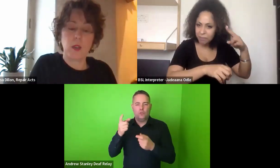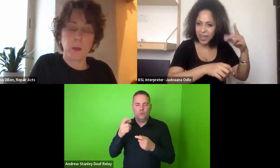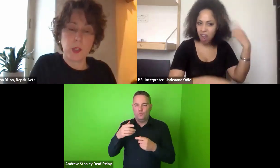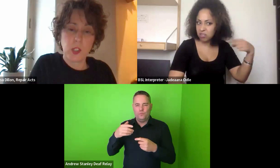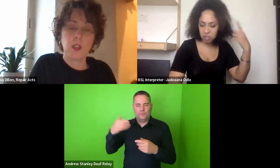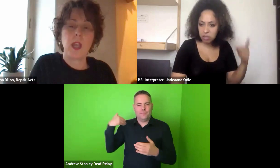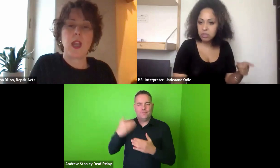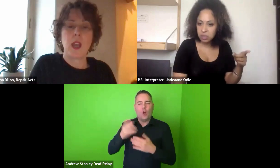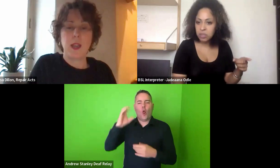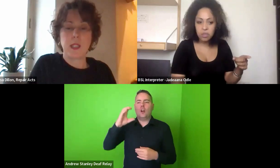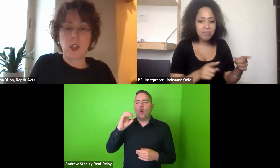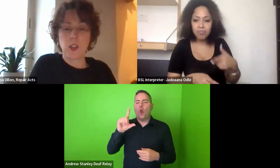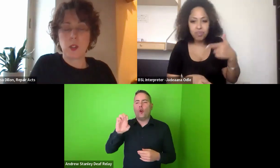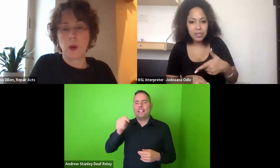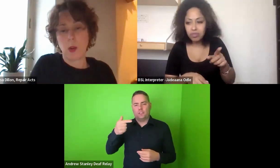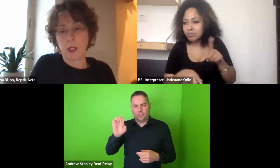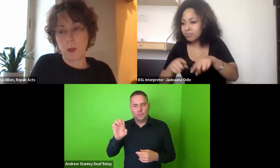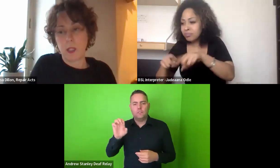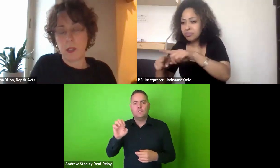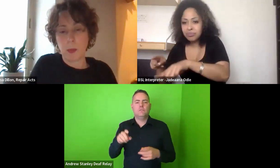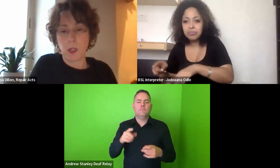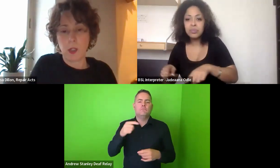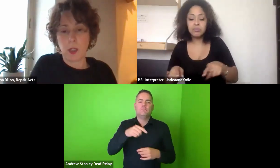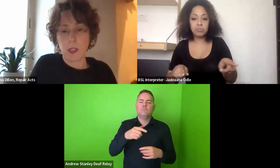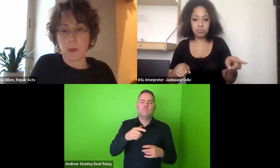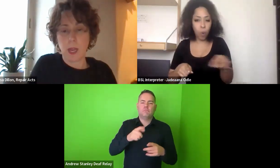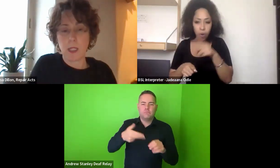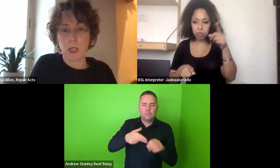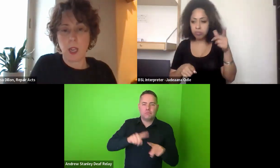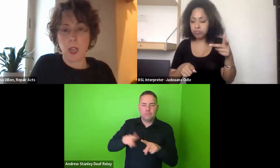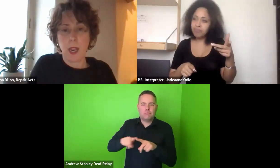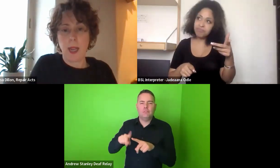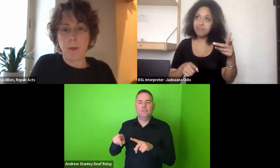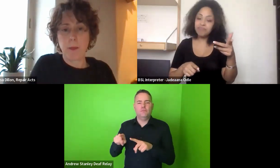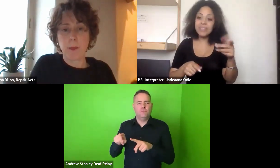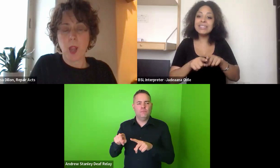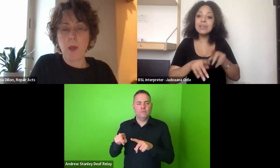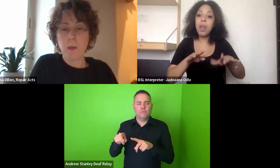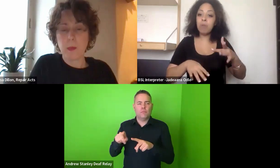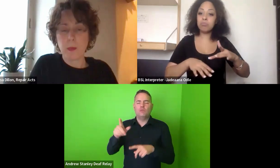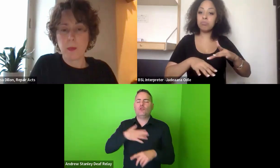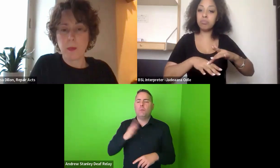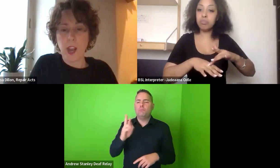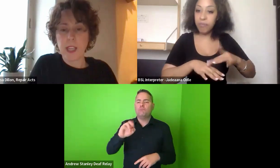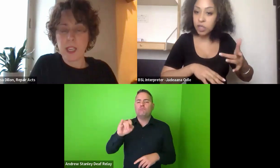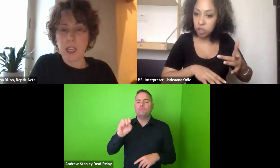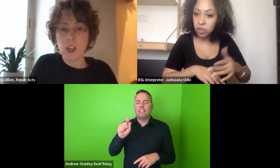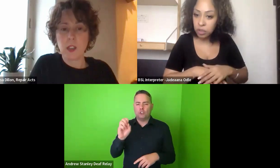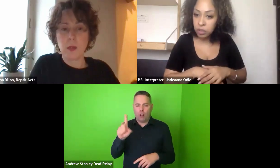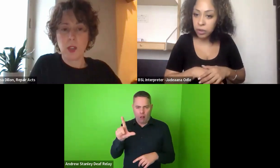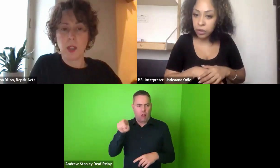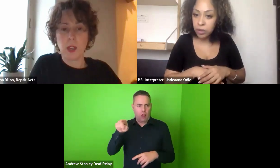across Bristol, and others who are working within this particular kind of space. I'm